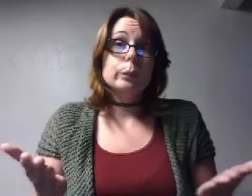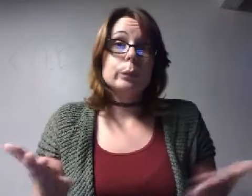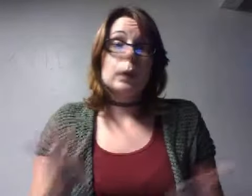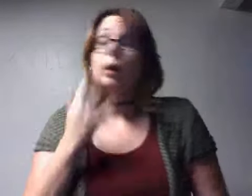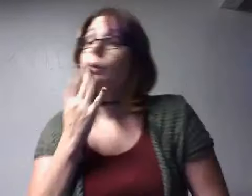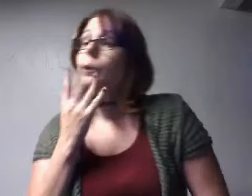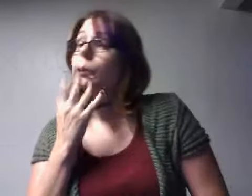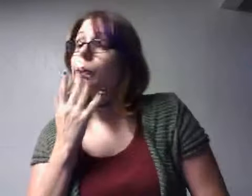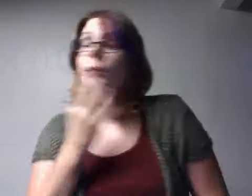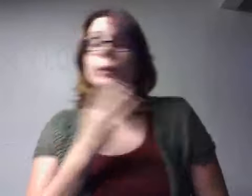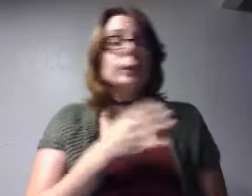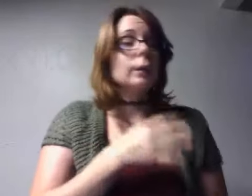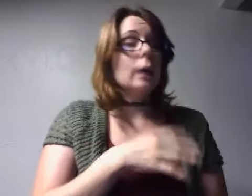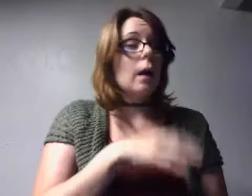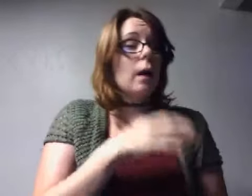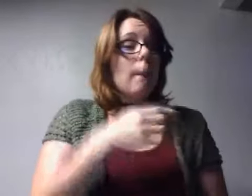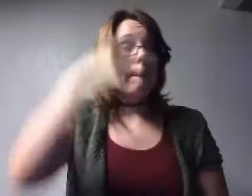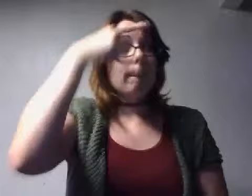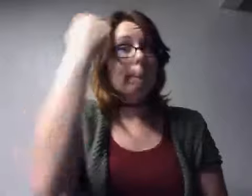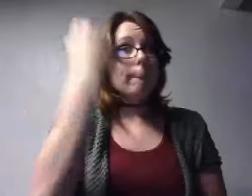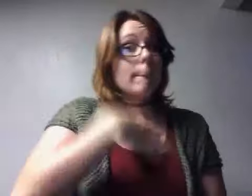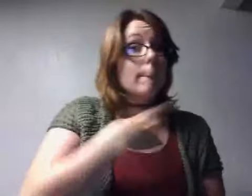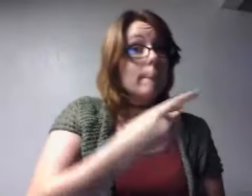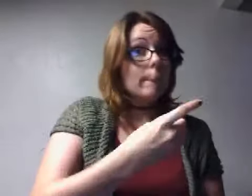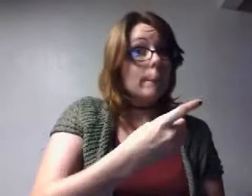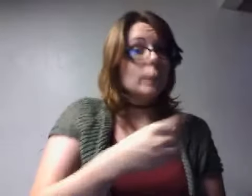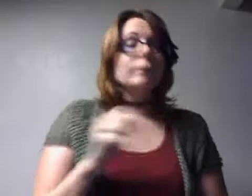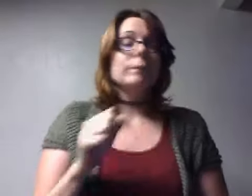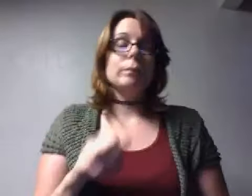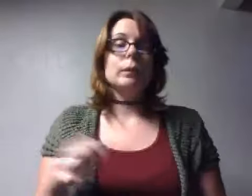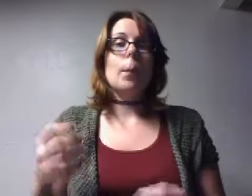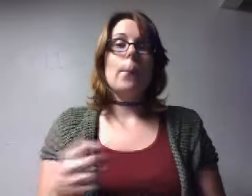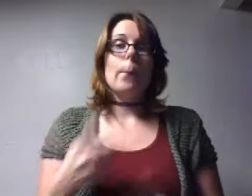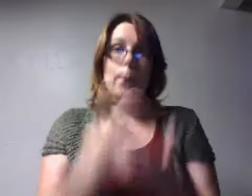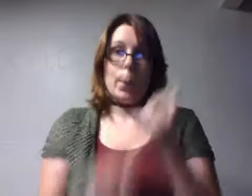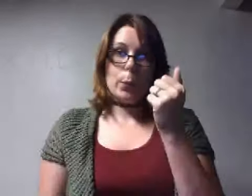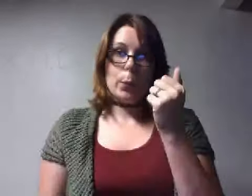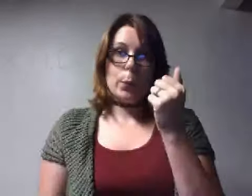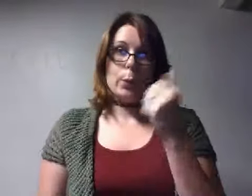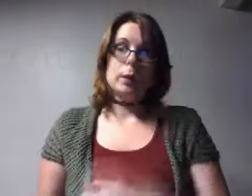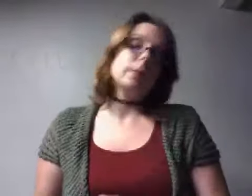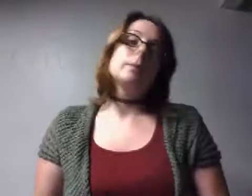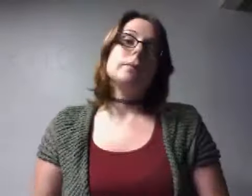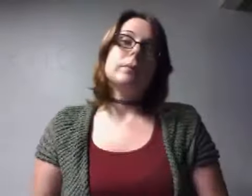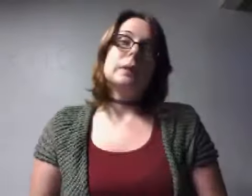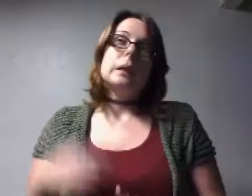kind of think of it as having 2 sets of eyes. And I have a set of eyes I use when I'm shooting color, looking for specific colors and